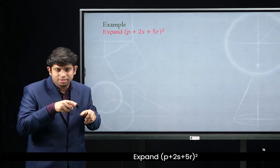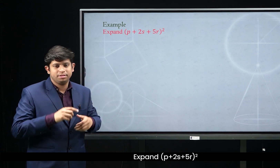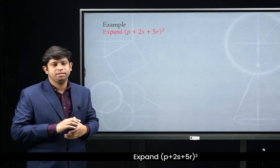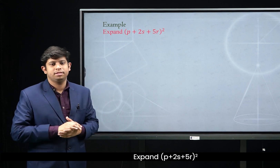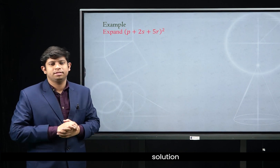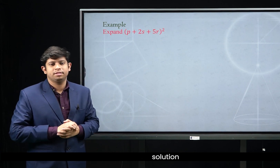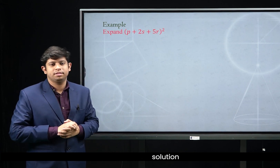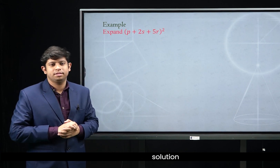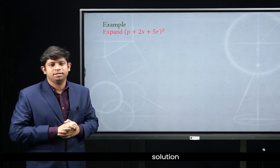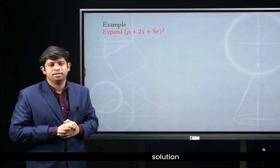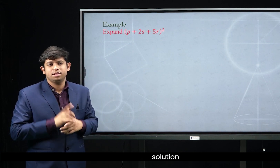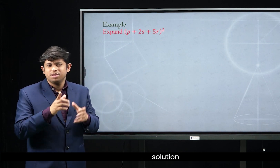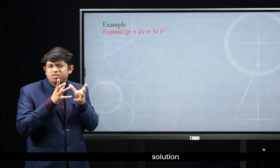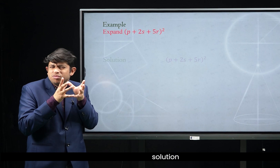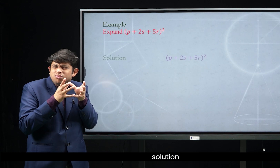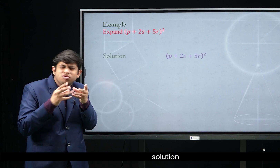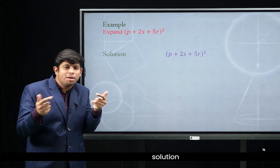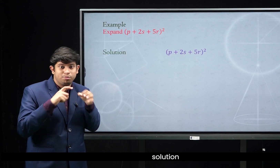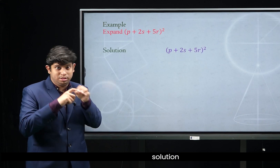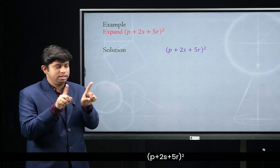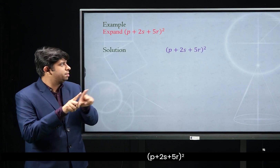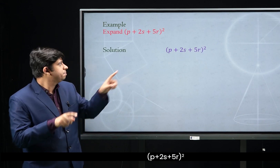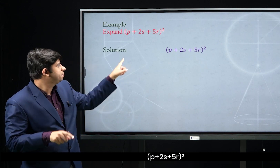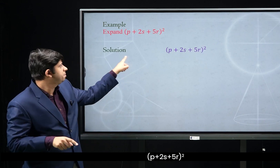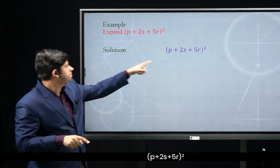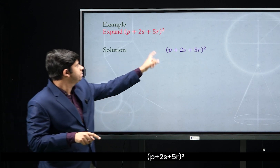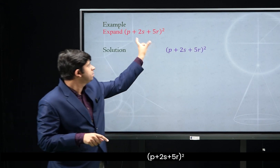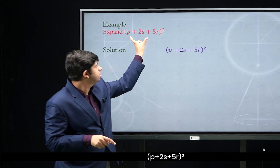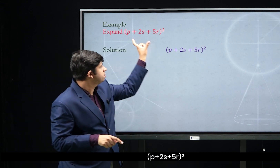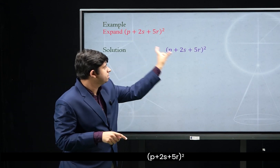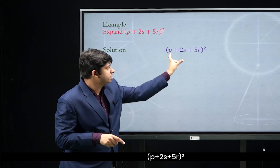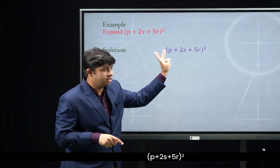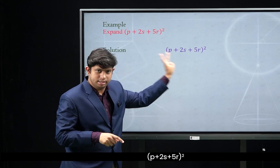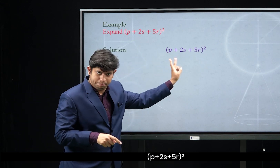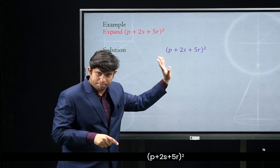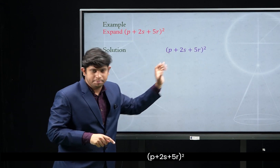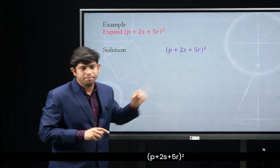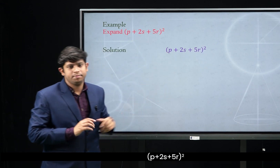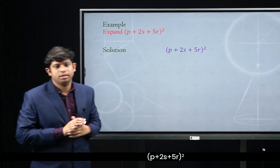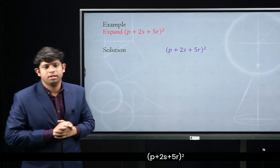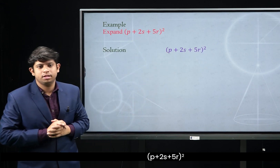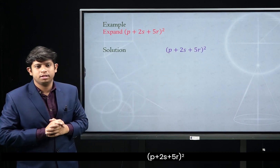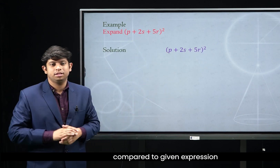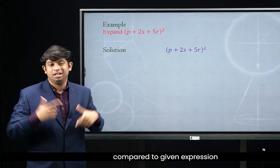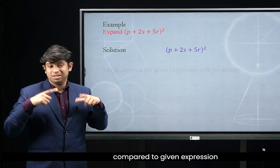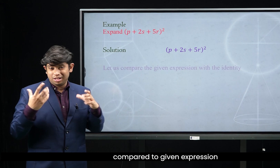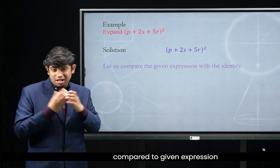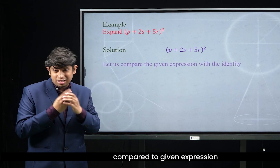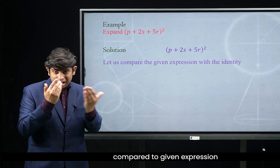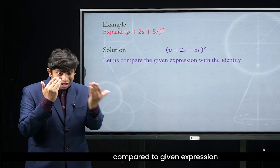square. Solution. Given p plus 2s plus 5r whole square. Let us compare the